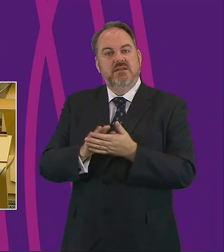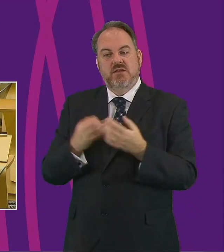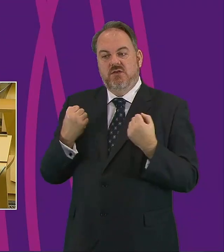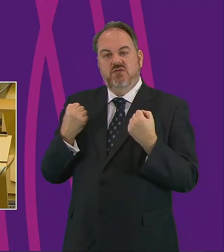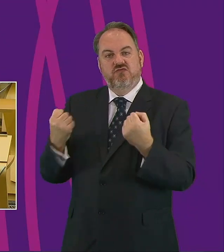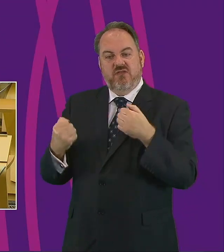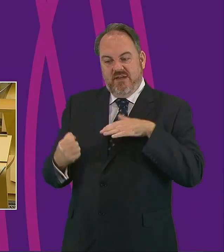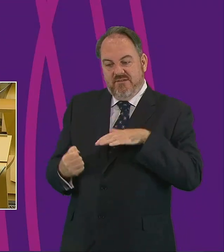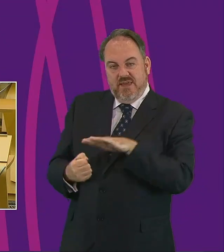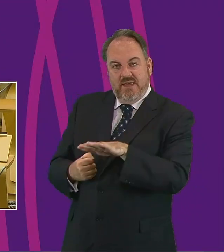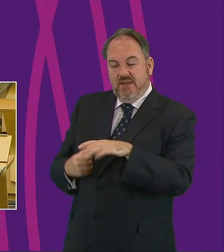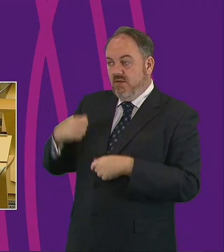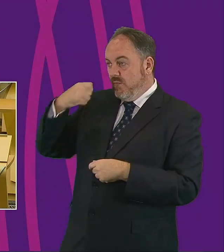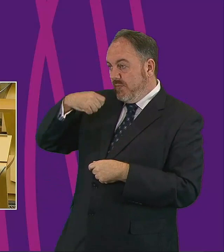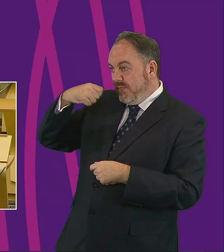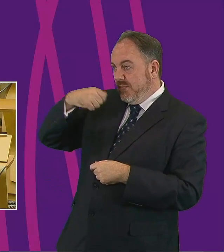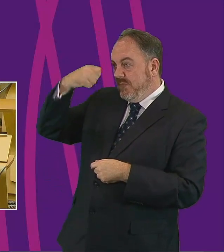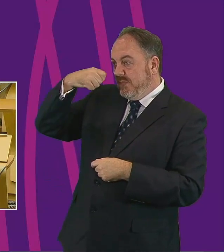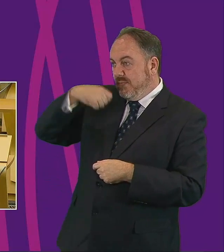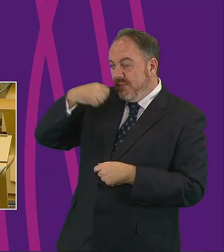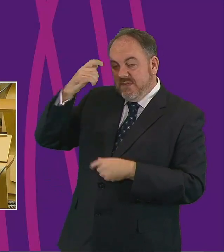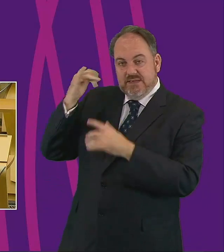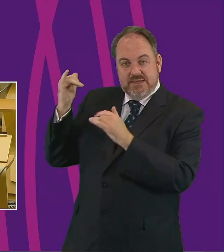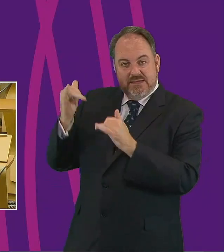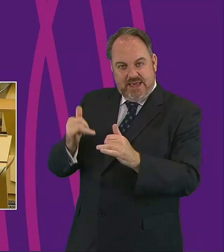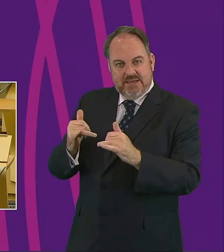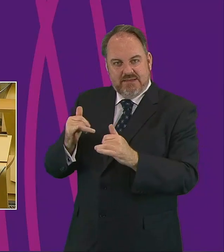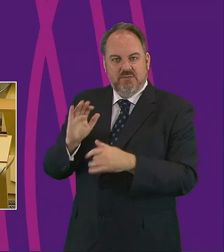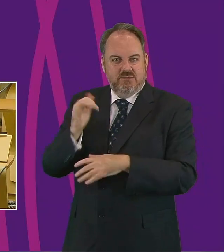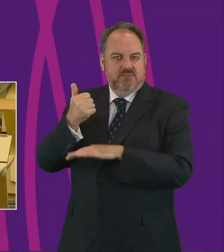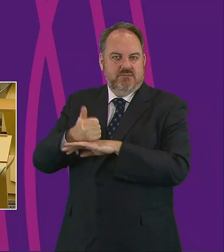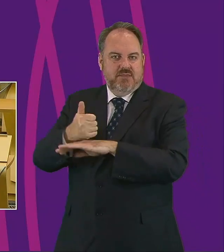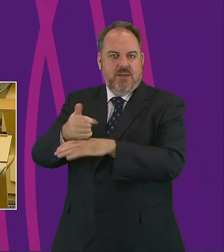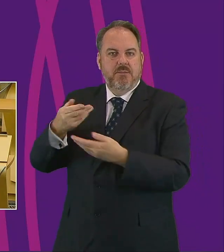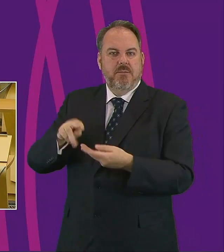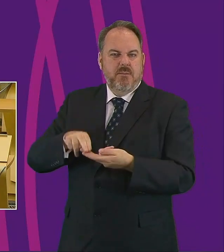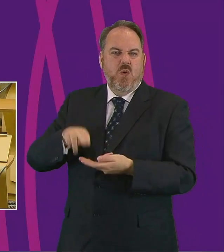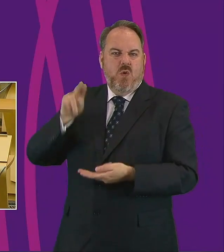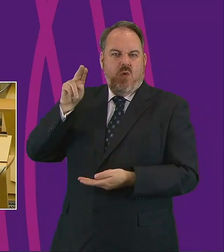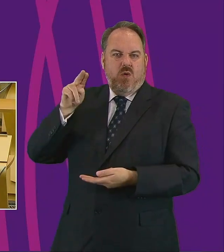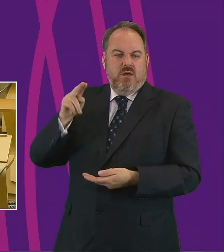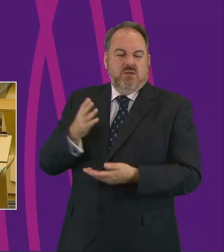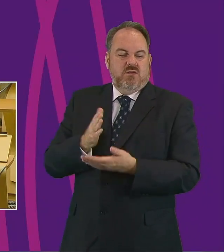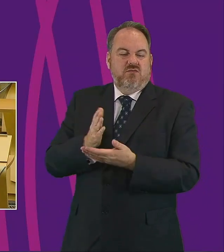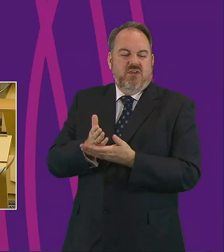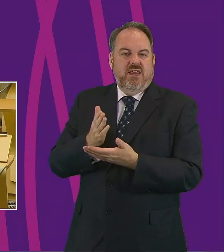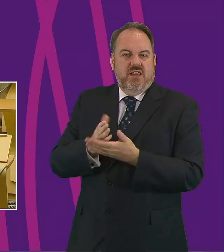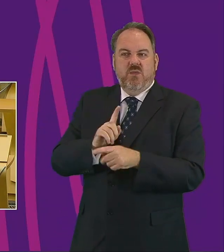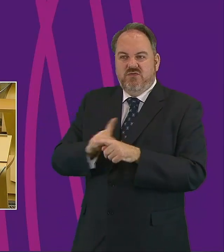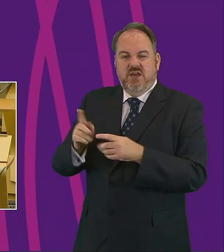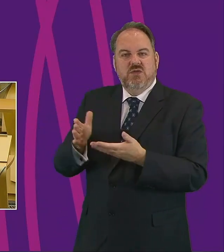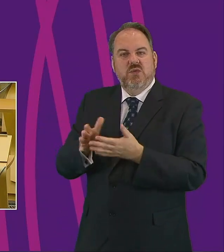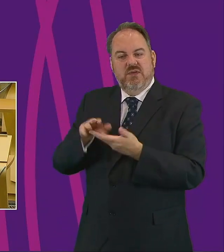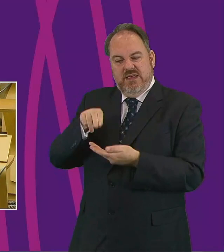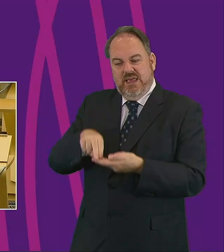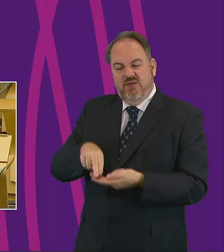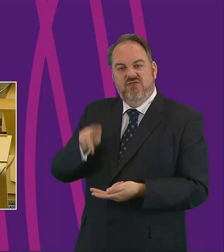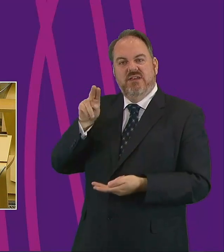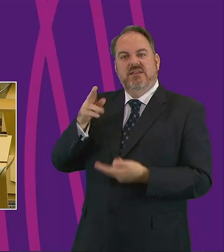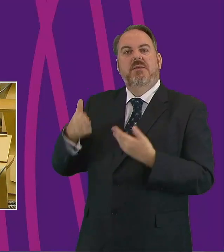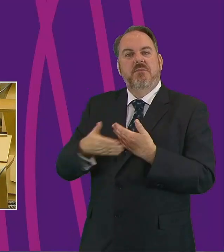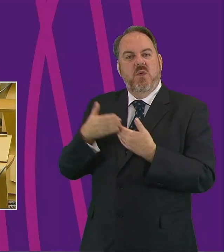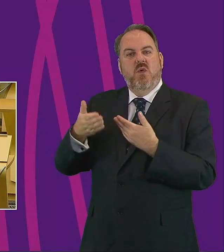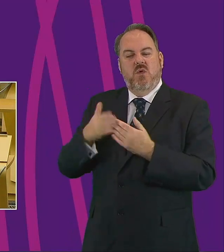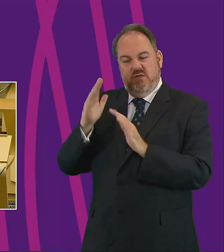additional drive-through facilities available, and of course we have then got the planned increases in capacity as we go into winter. So all of these